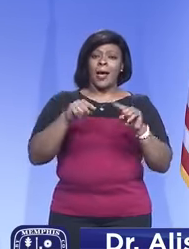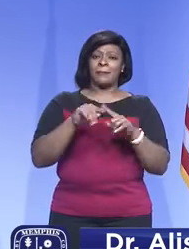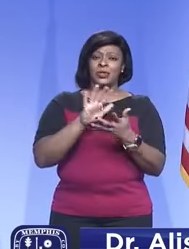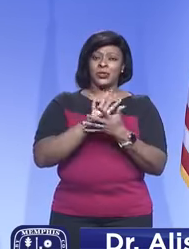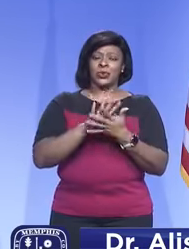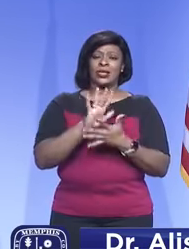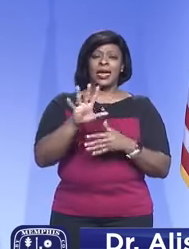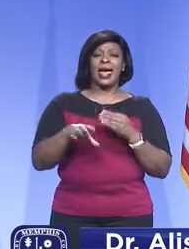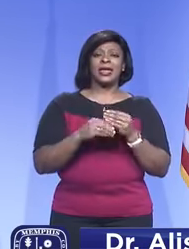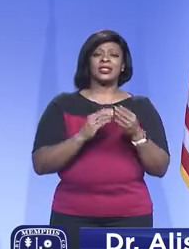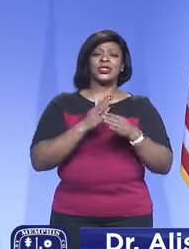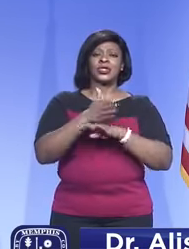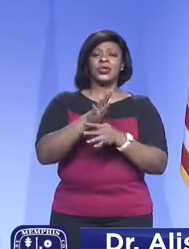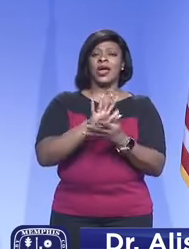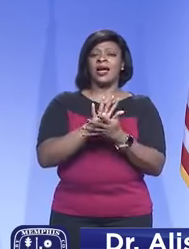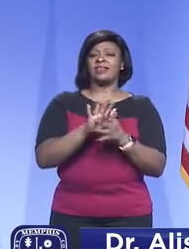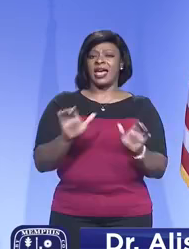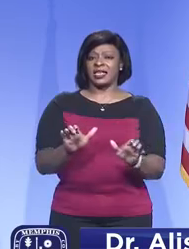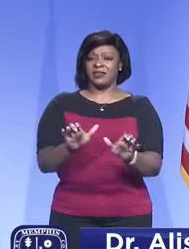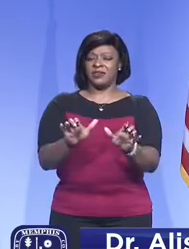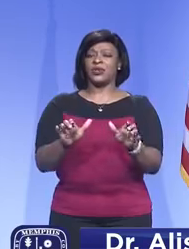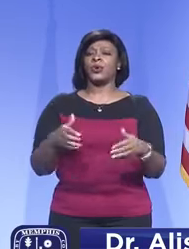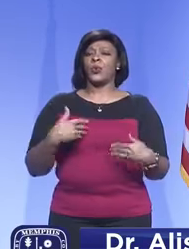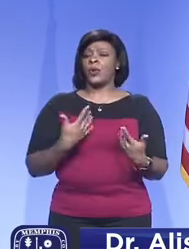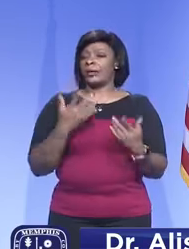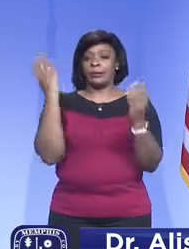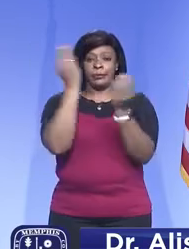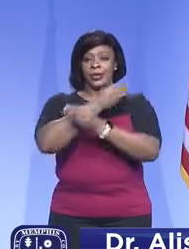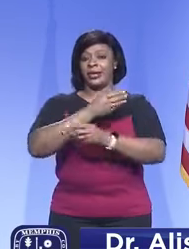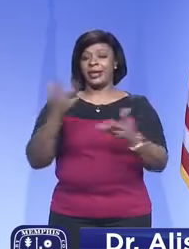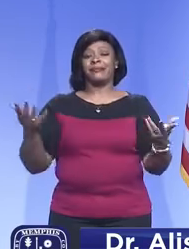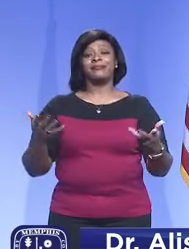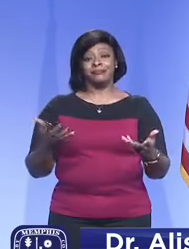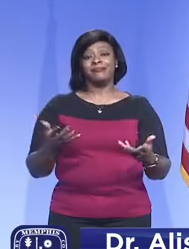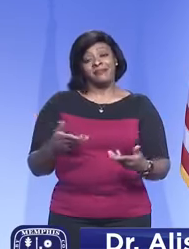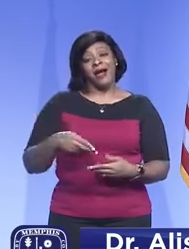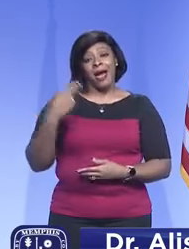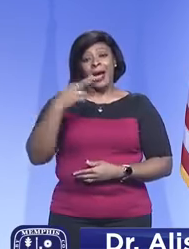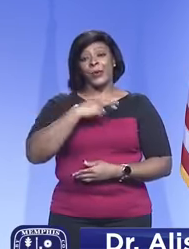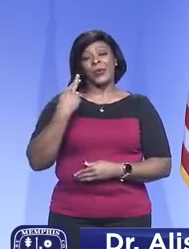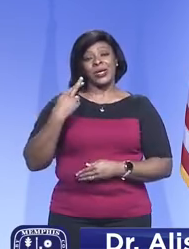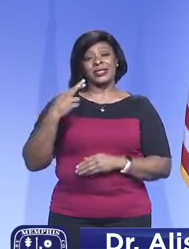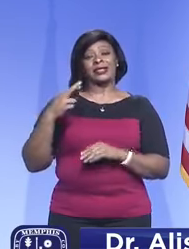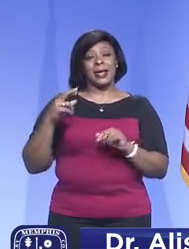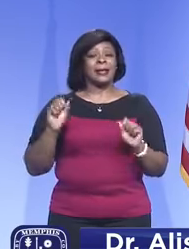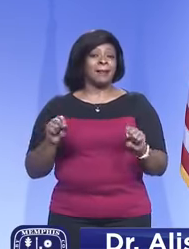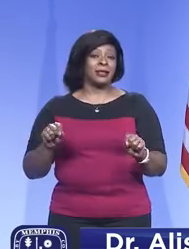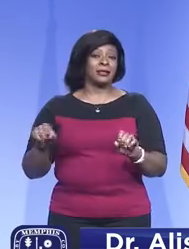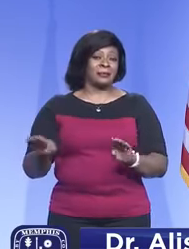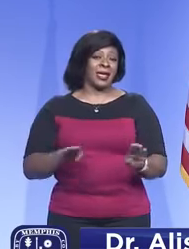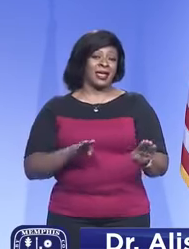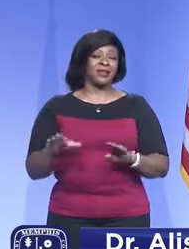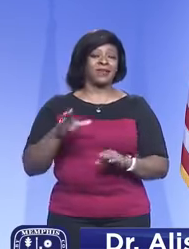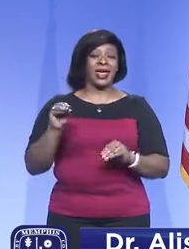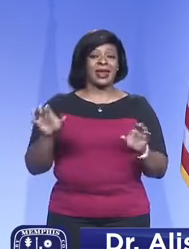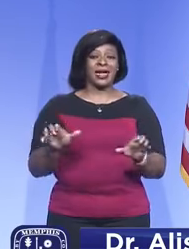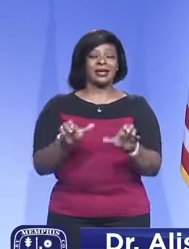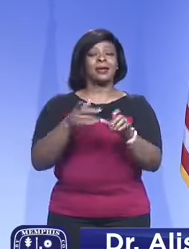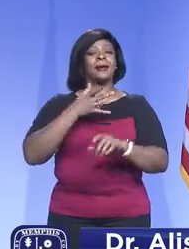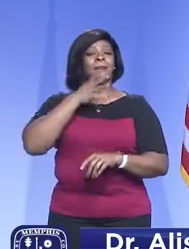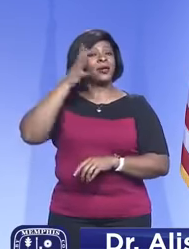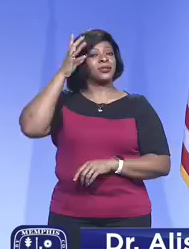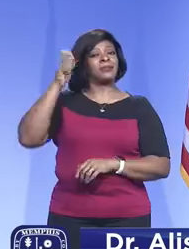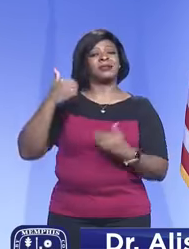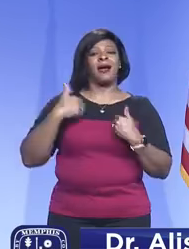their extracurricular activities. So we've just put out that those are high-risk behaviors and activities. We think parents need to